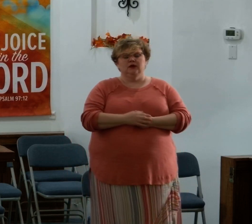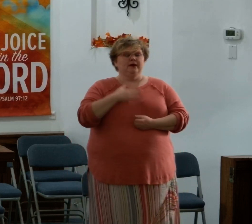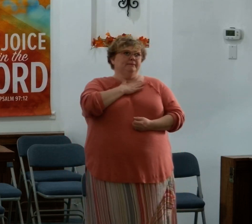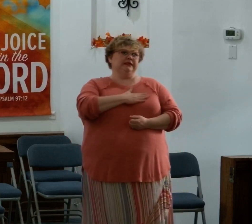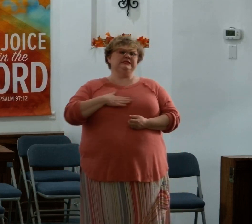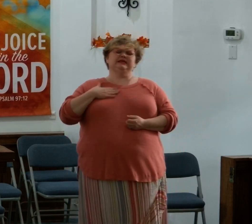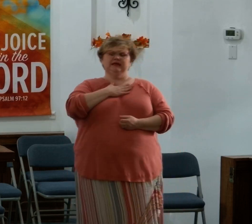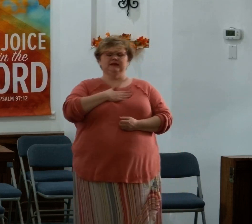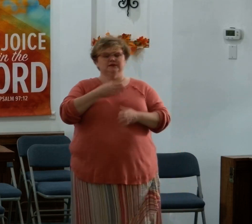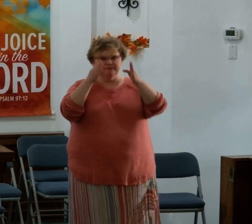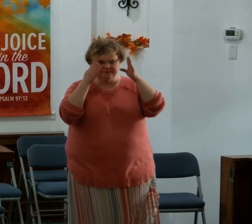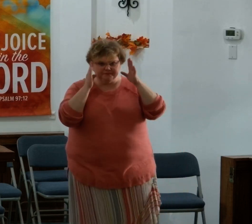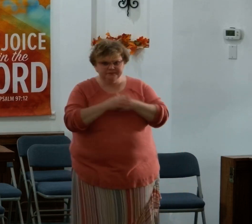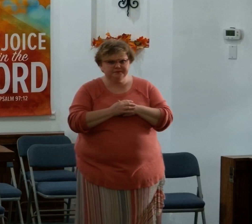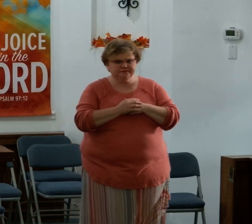Please hear me, church.